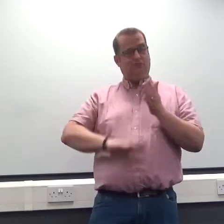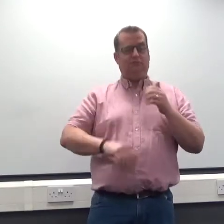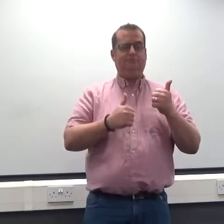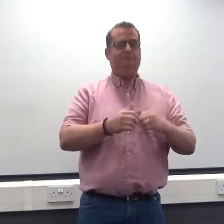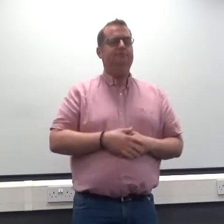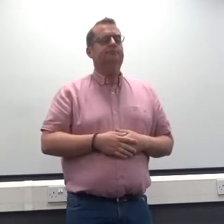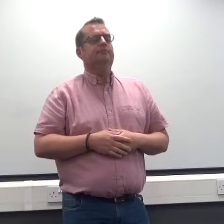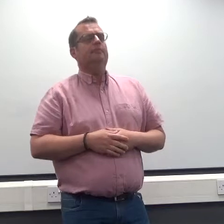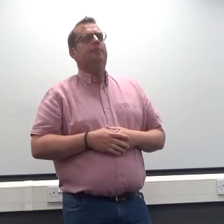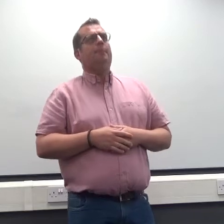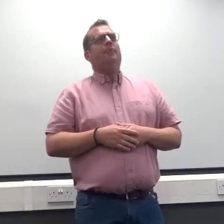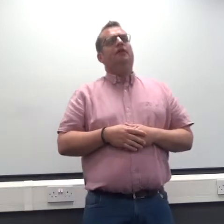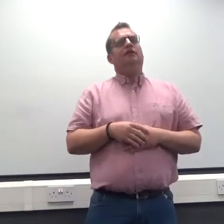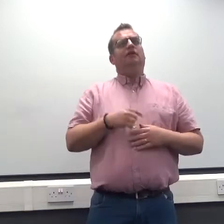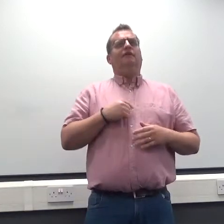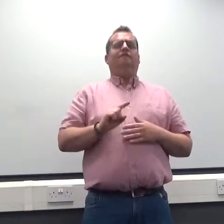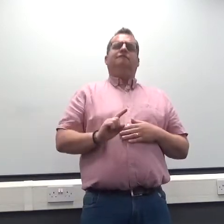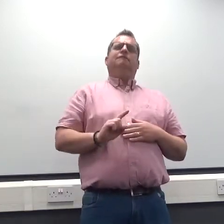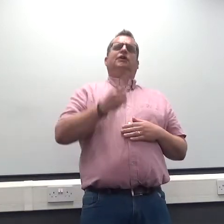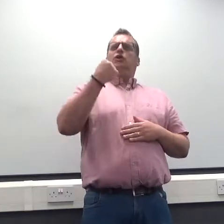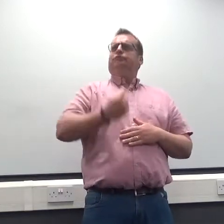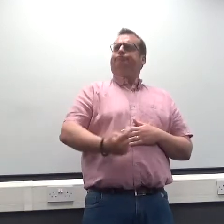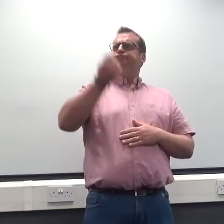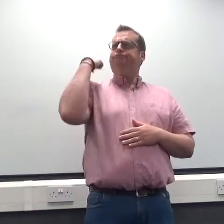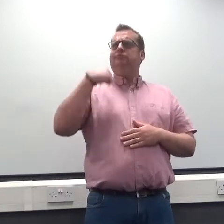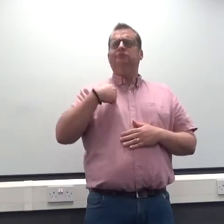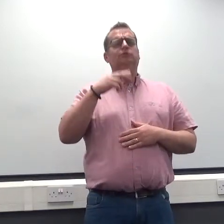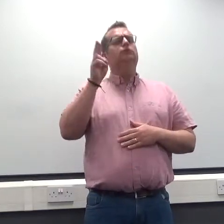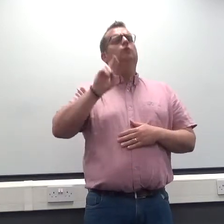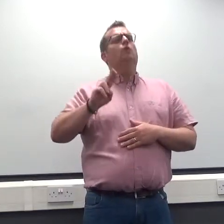And so I'm here to give you my experience today about how to overcome those barriers.